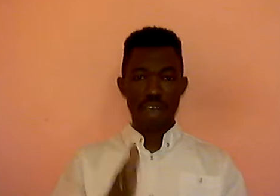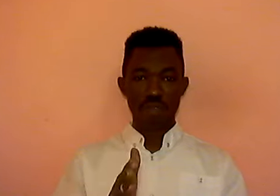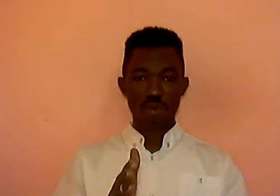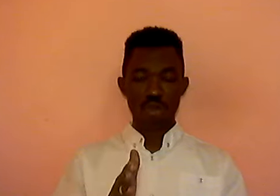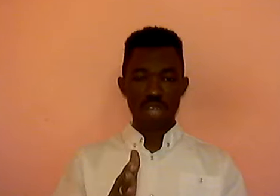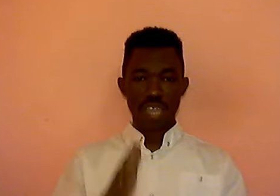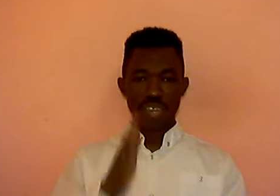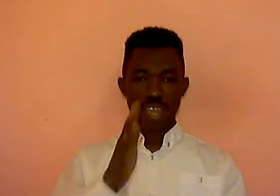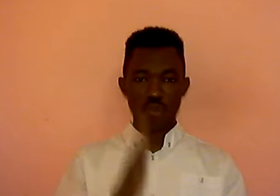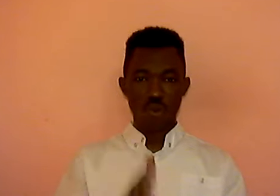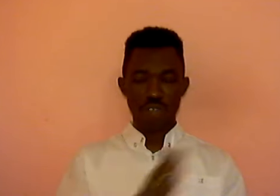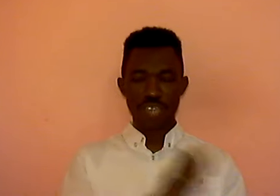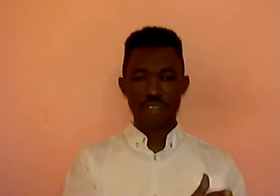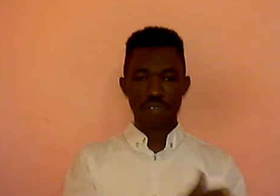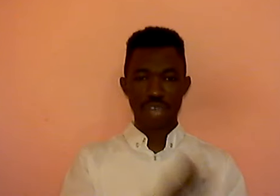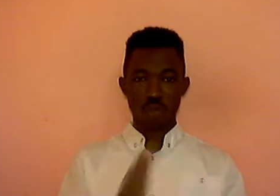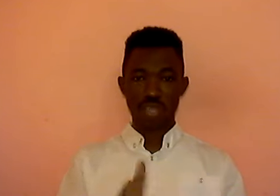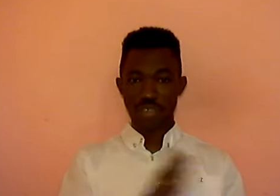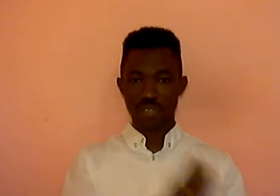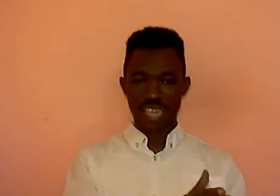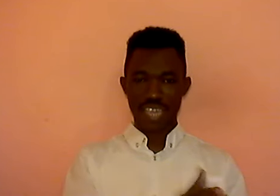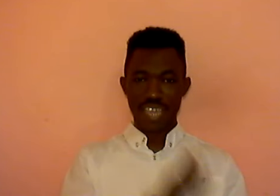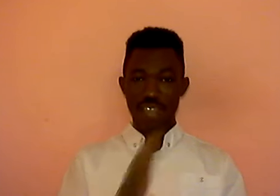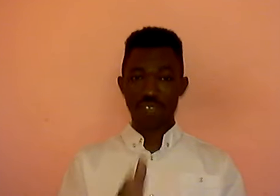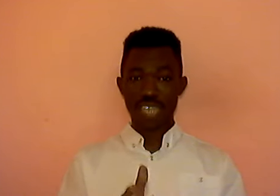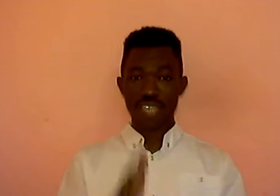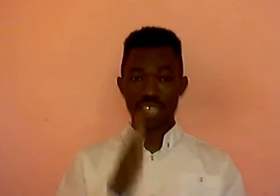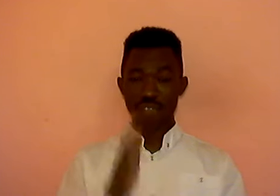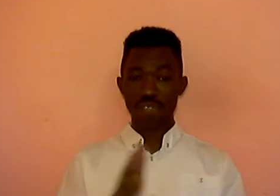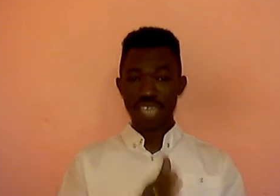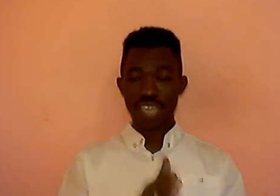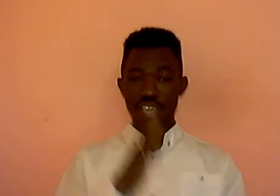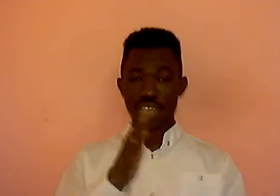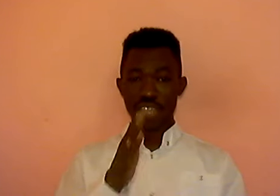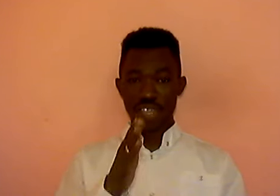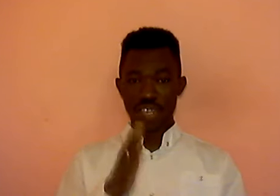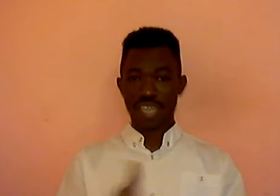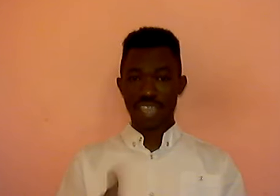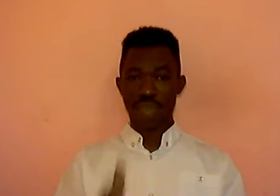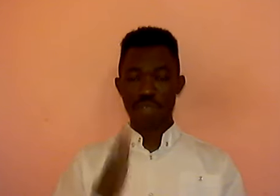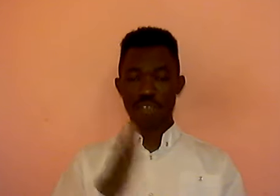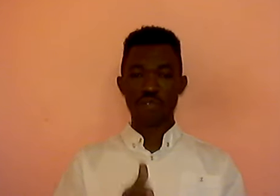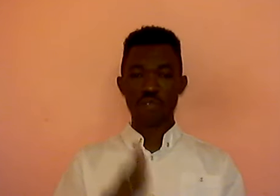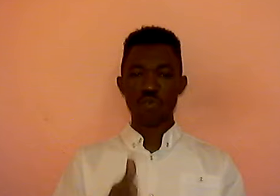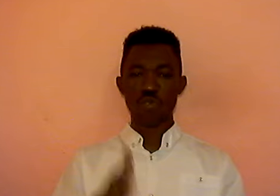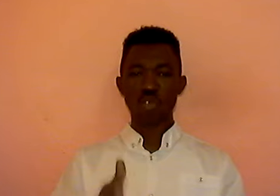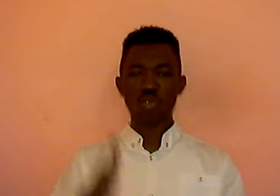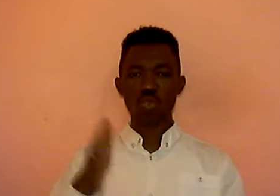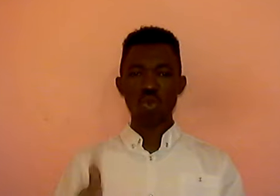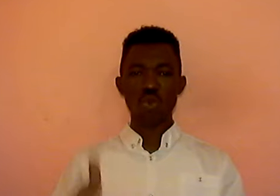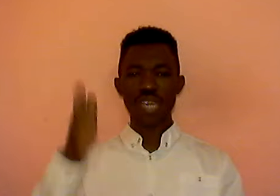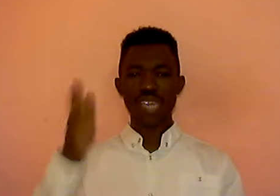powerful than the word of the devil, than what the devil said. The devil said, this end time, if you don't go